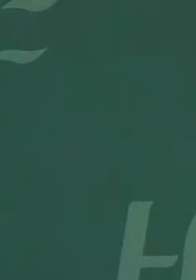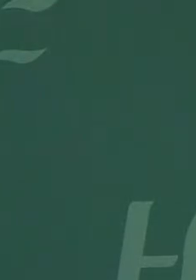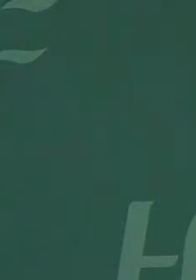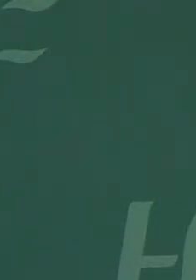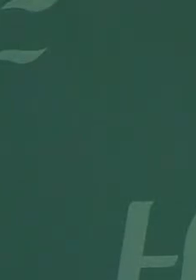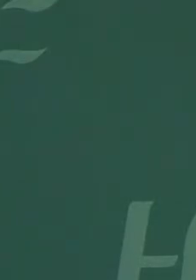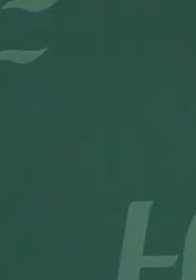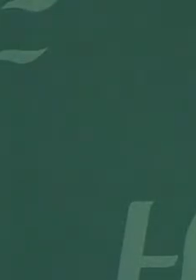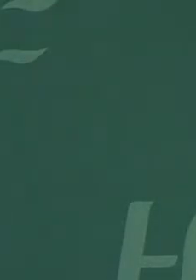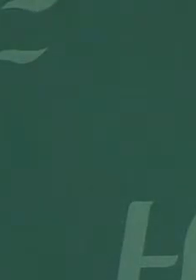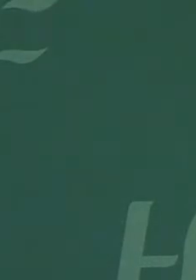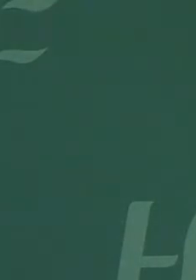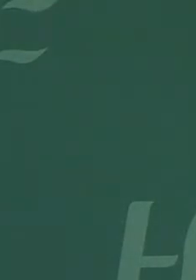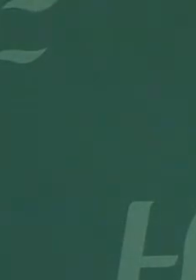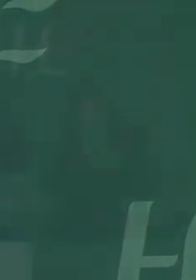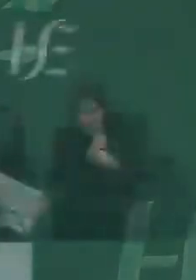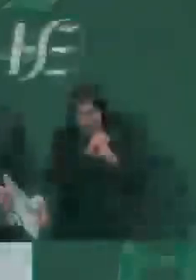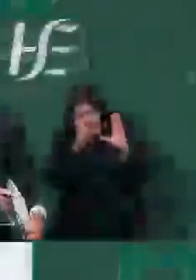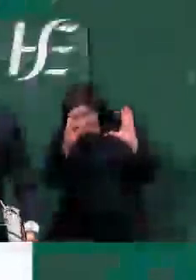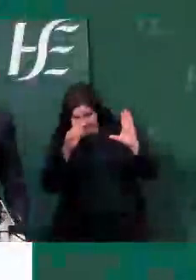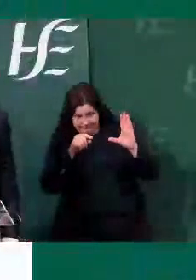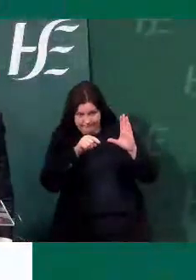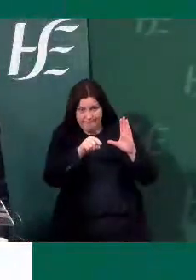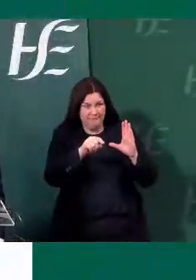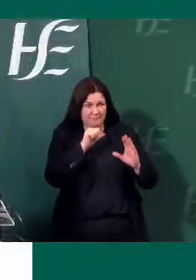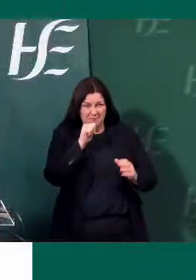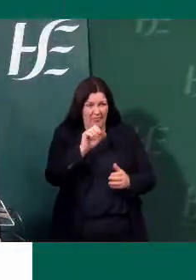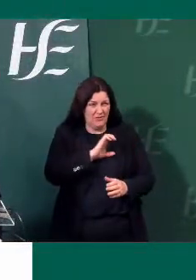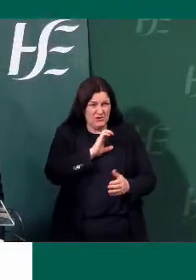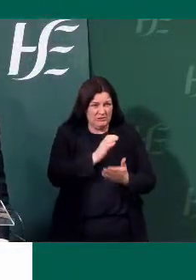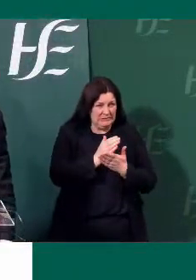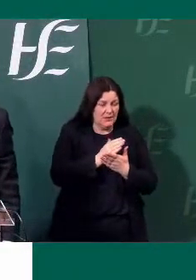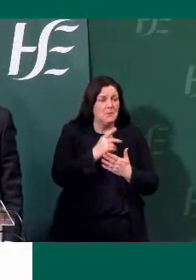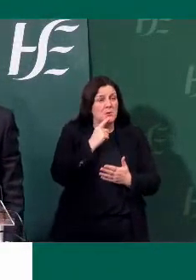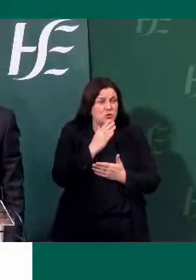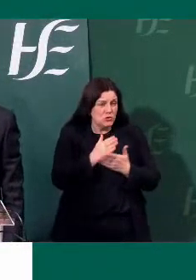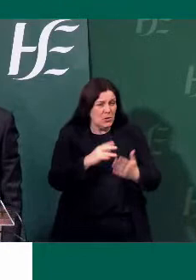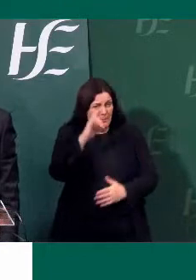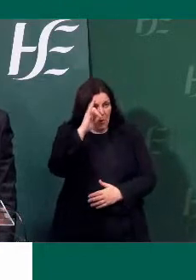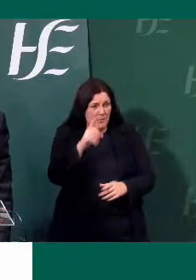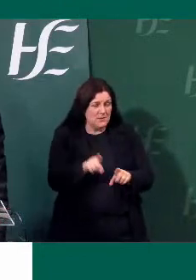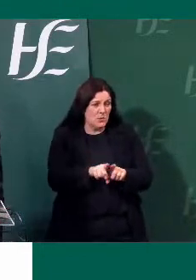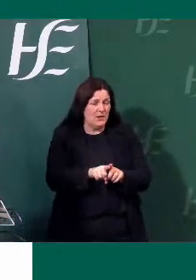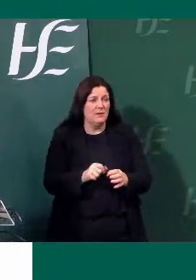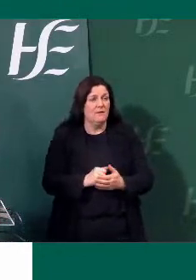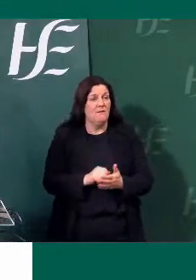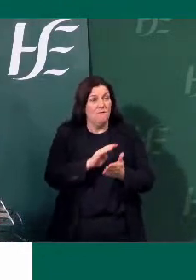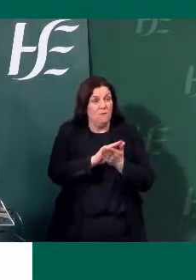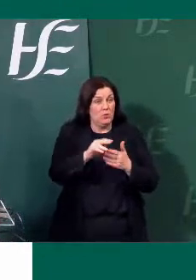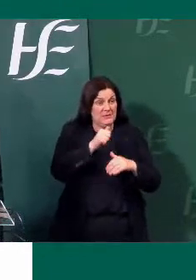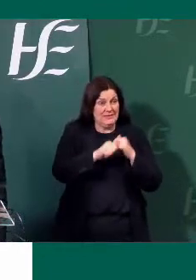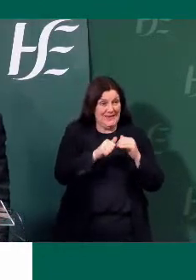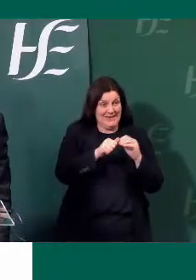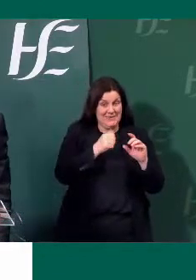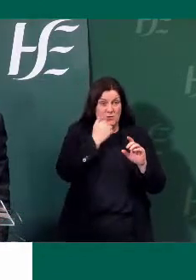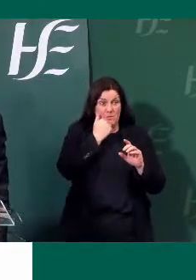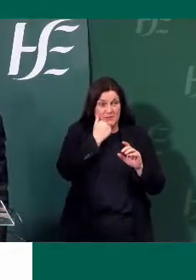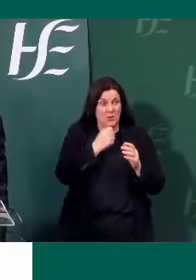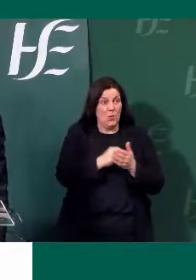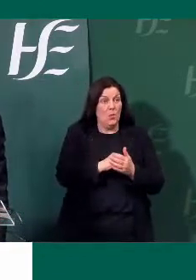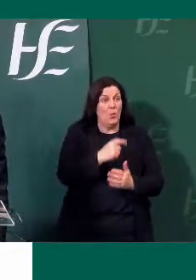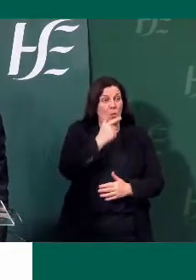of picture of uncertainty, but some hope as well. Our 14-day instance at